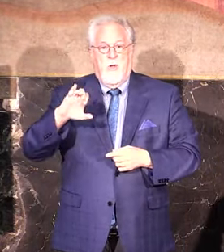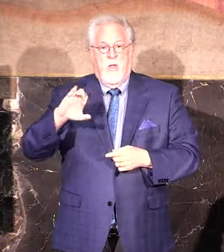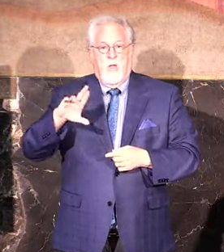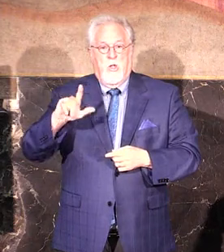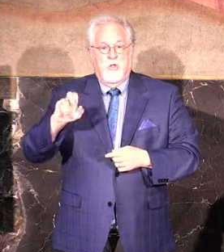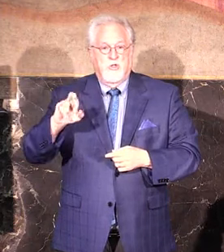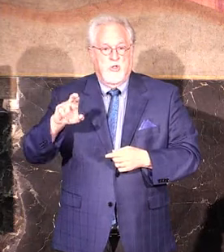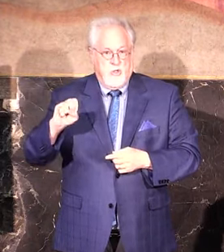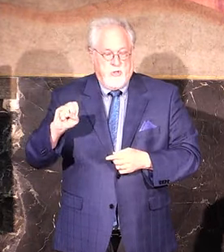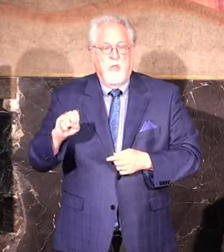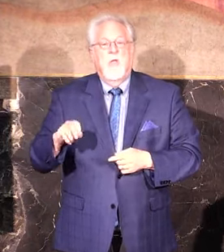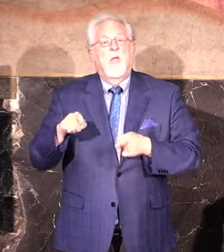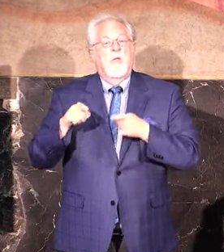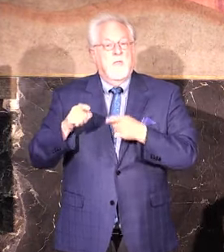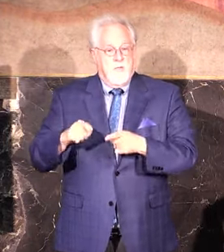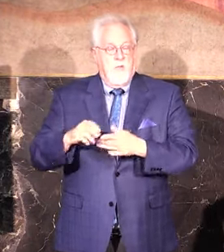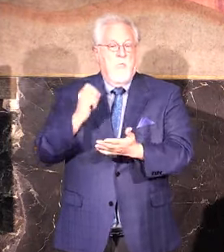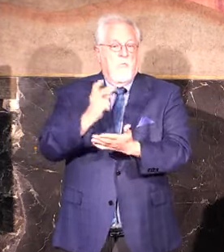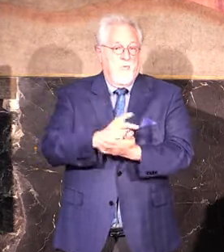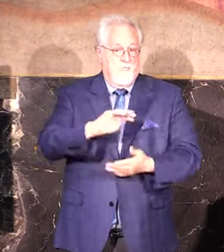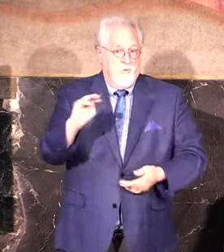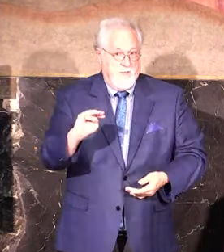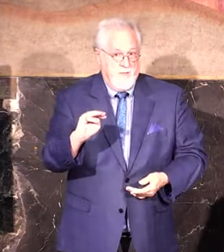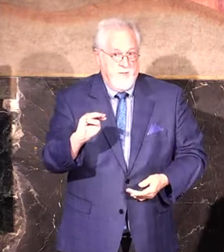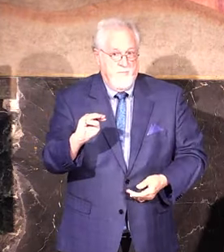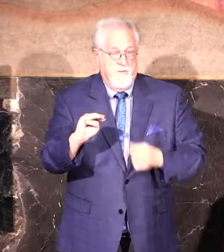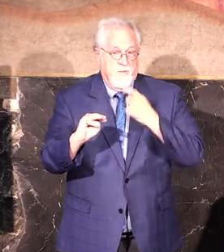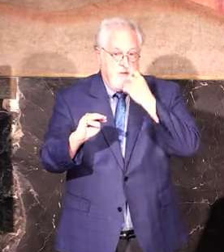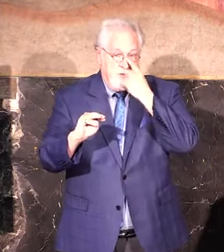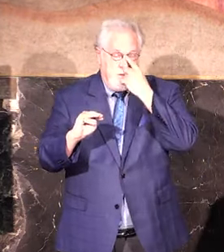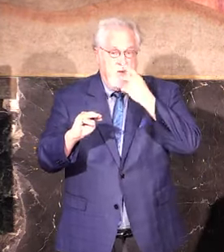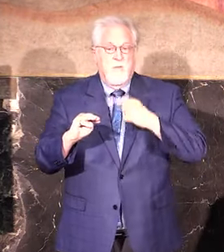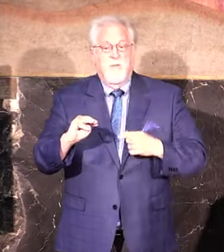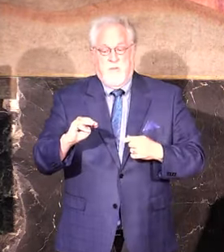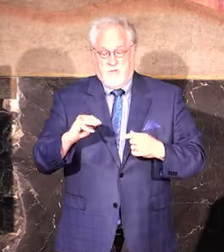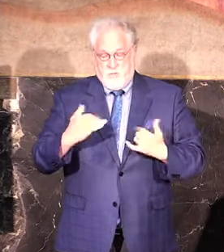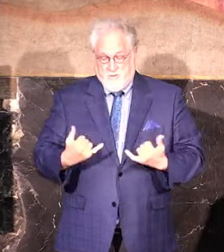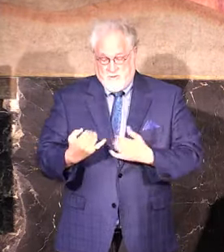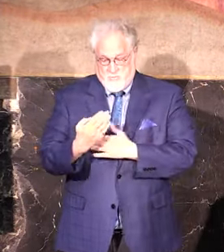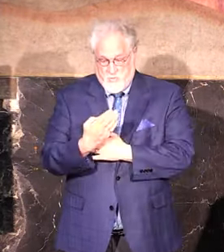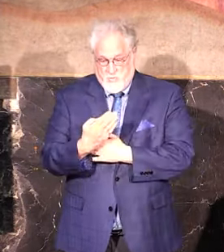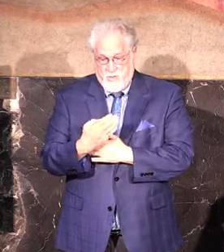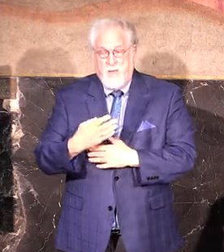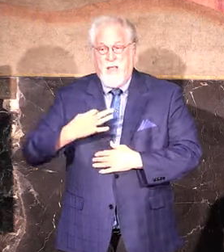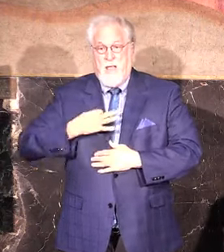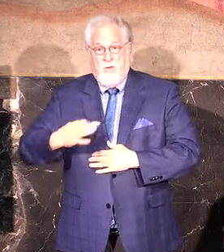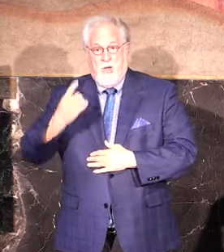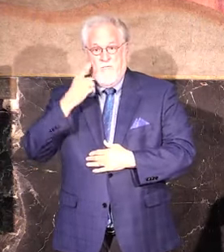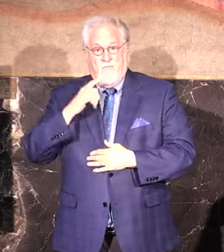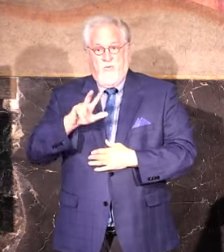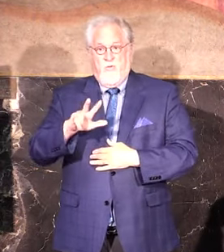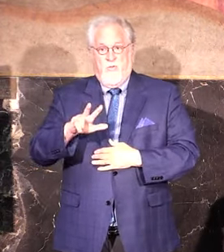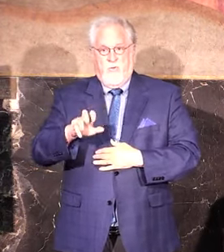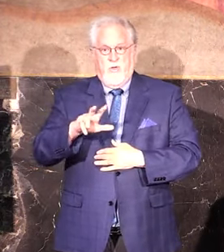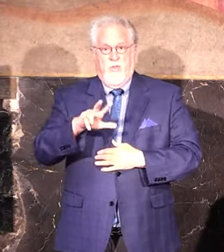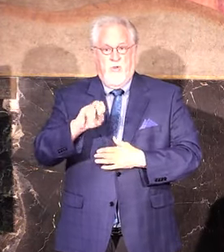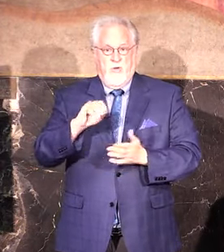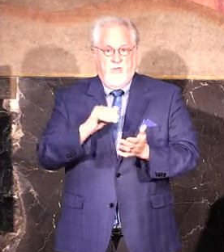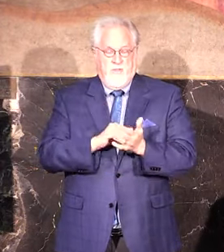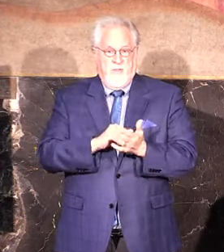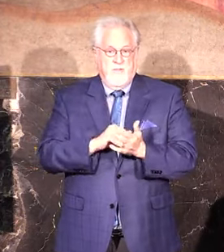was approved as of Monday, but as of this morning, applications for nearly